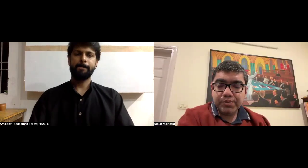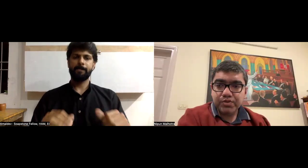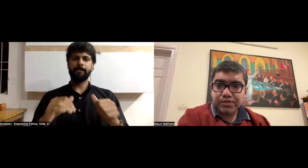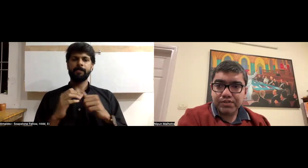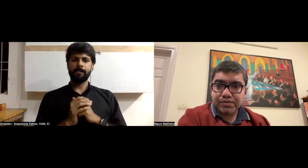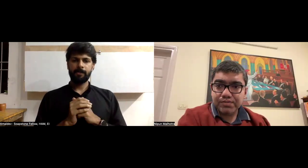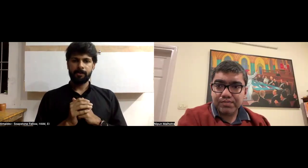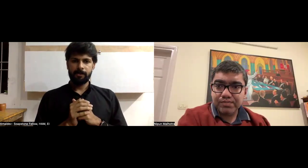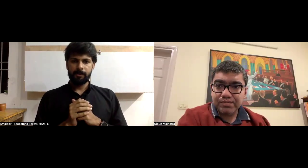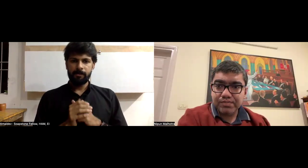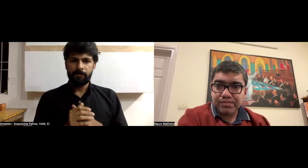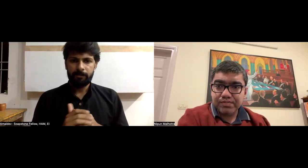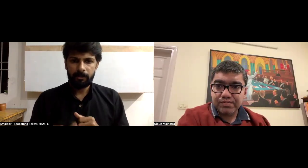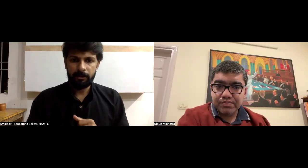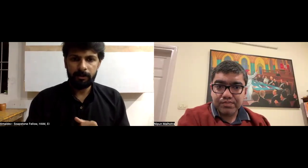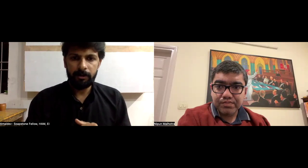Do you want me to go first?